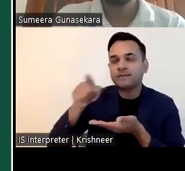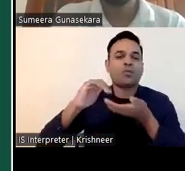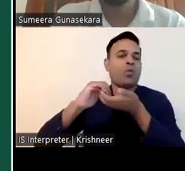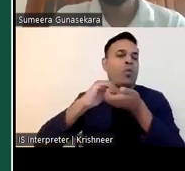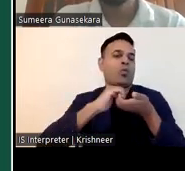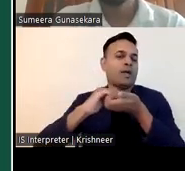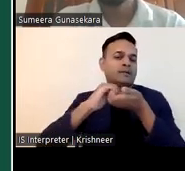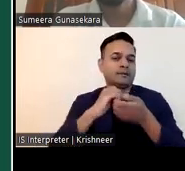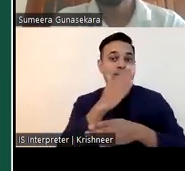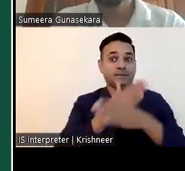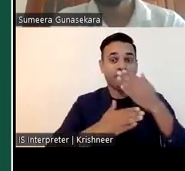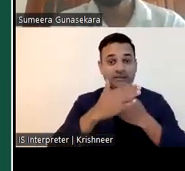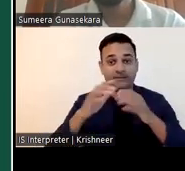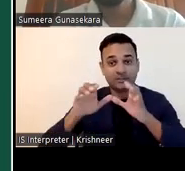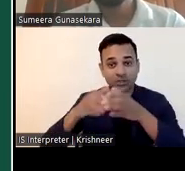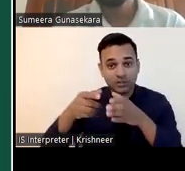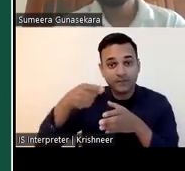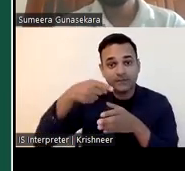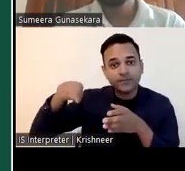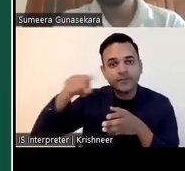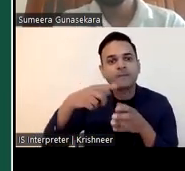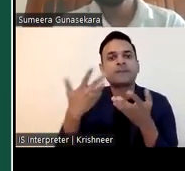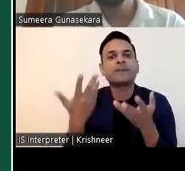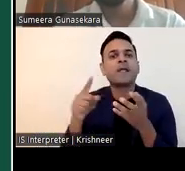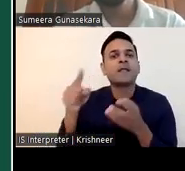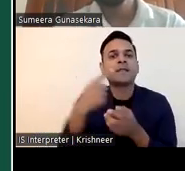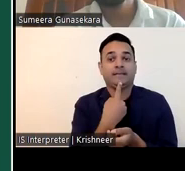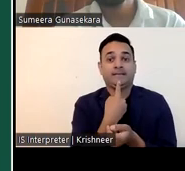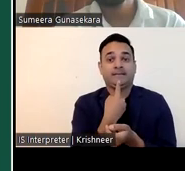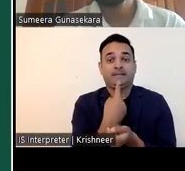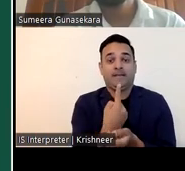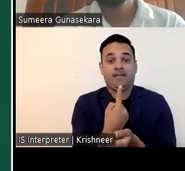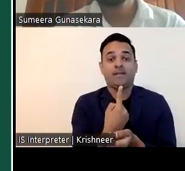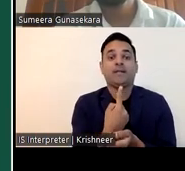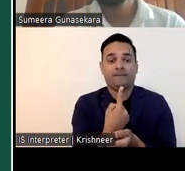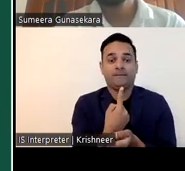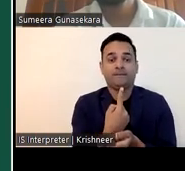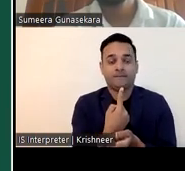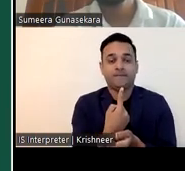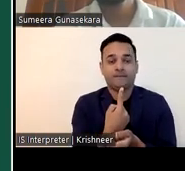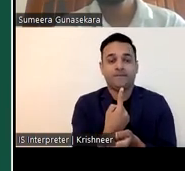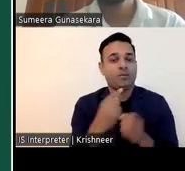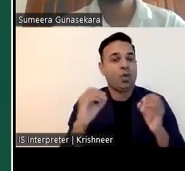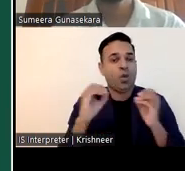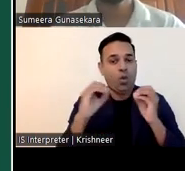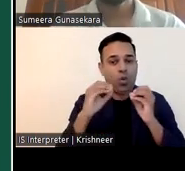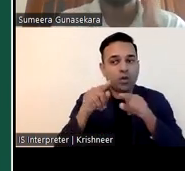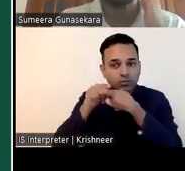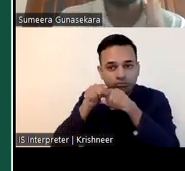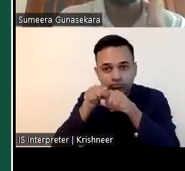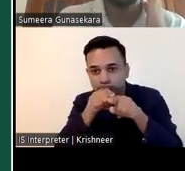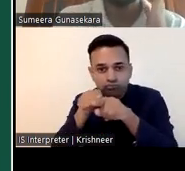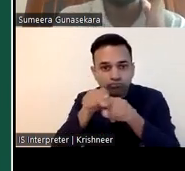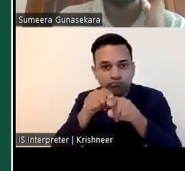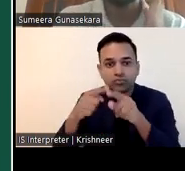as it's not in our system, but here we have a special opportunity for the children and youth with